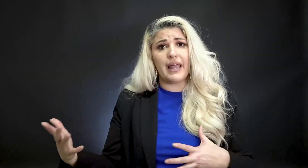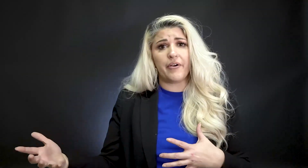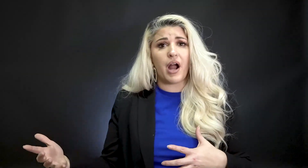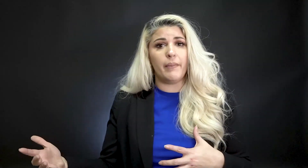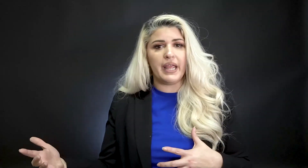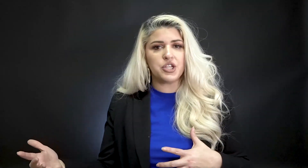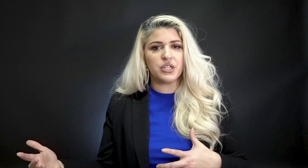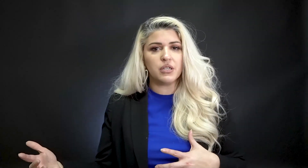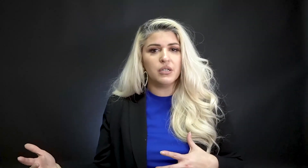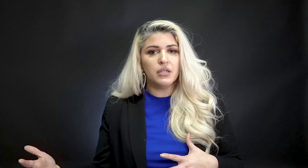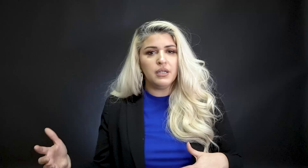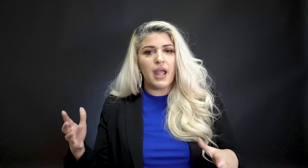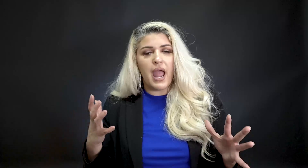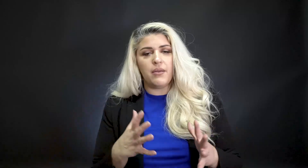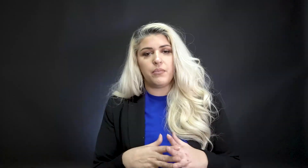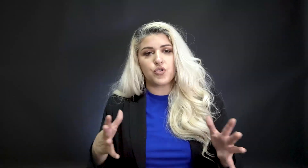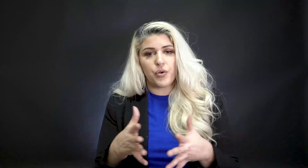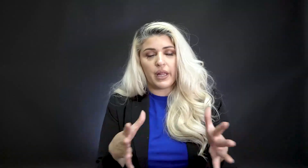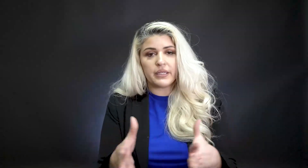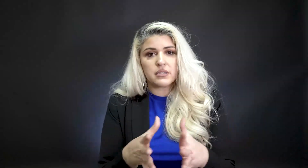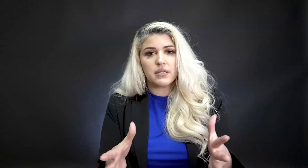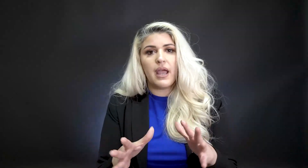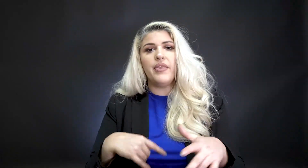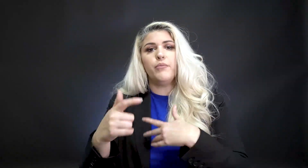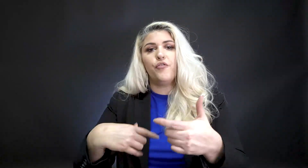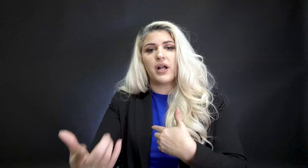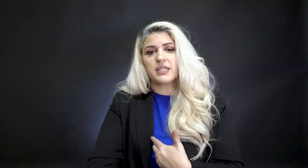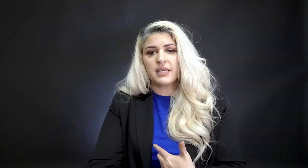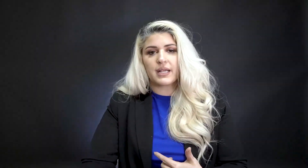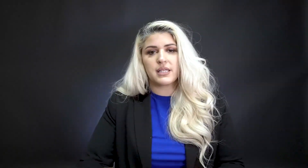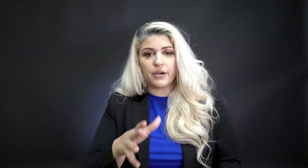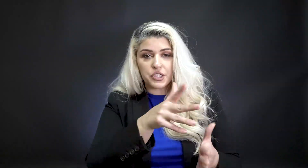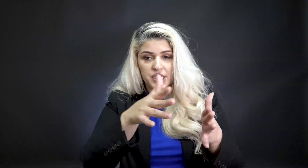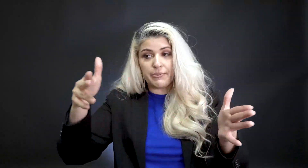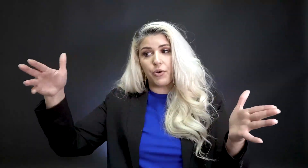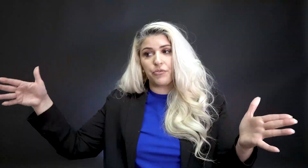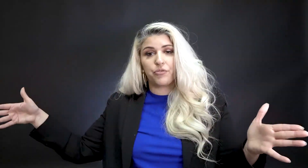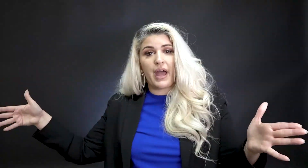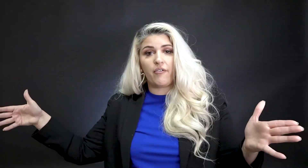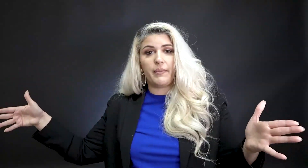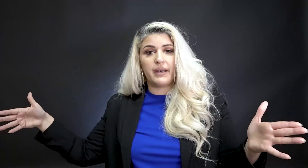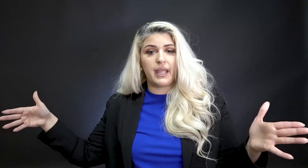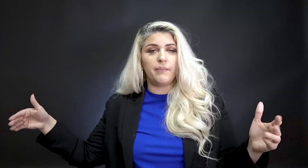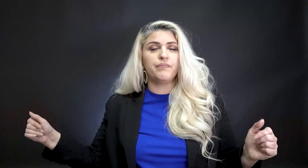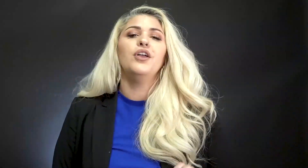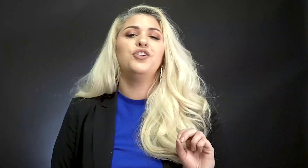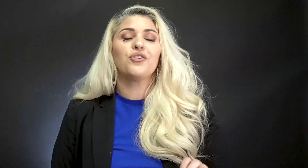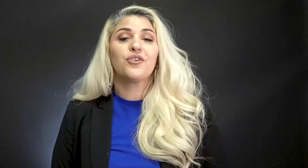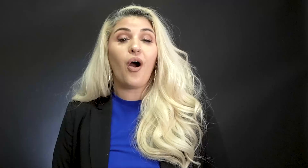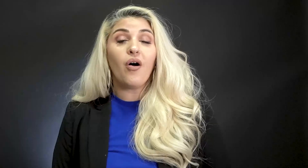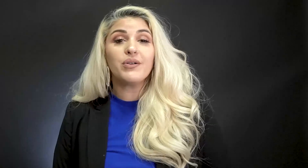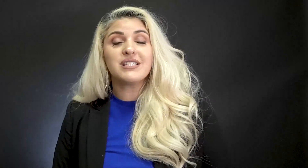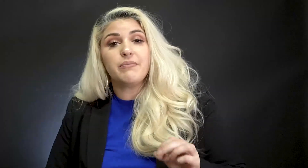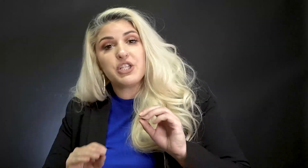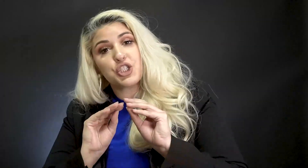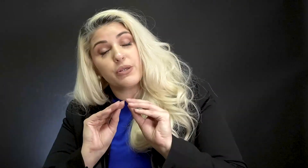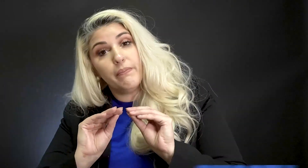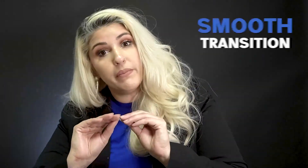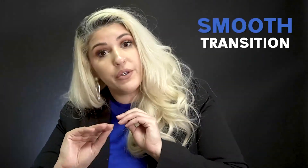letter combination and drill it. And then move on to the next letter and just keep going through the alphabet again. Your goal is to be